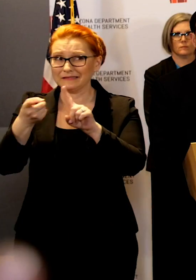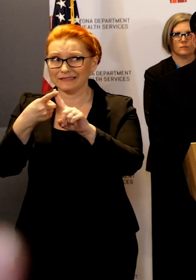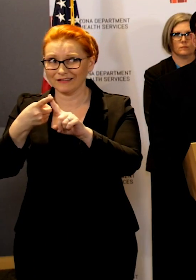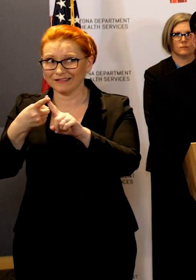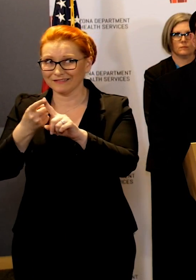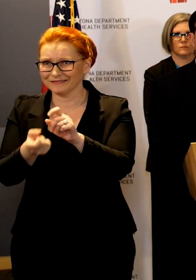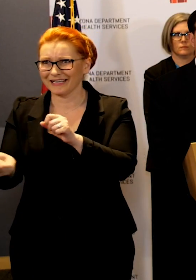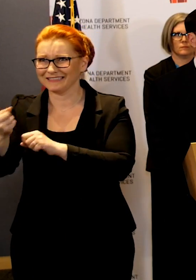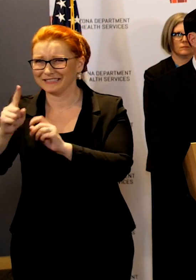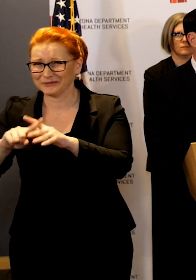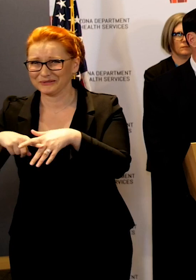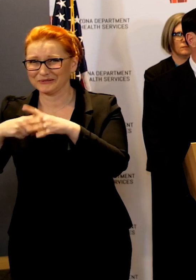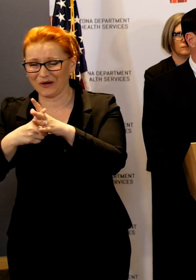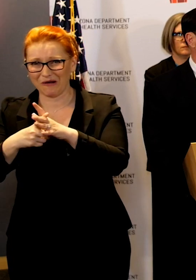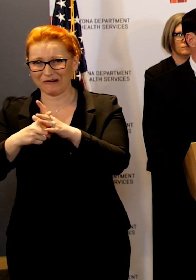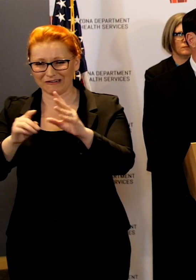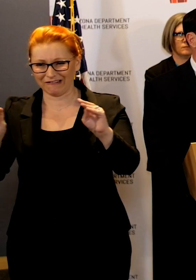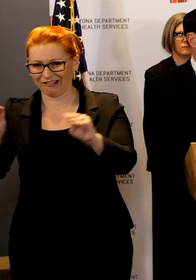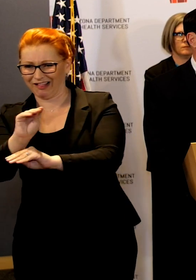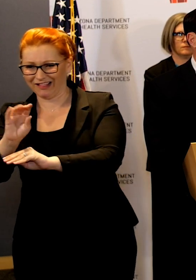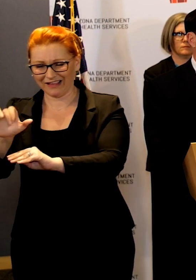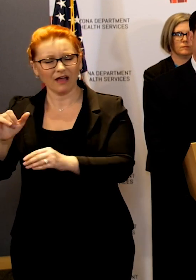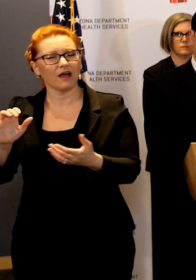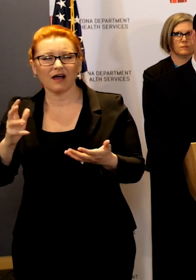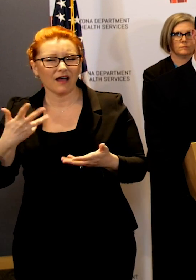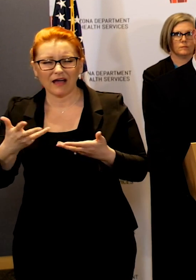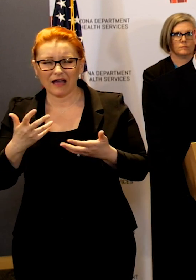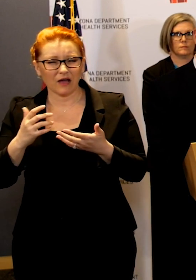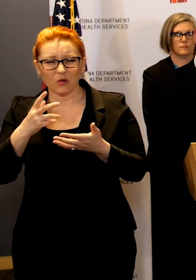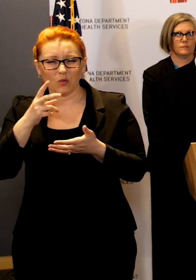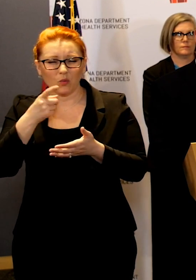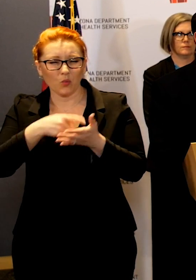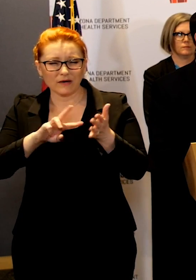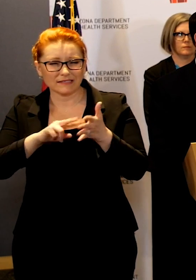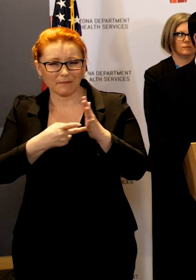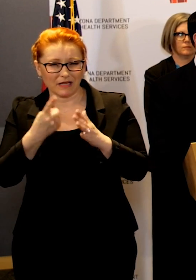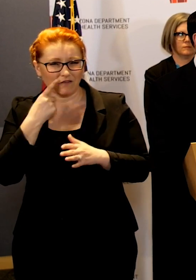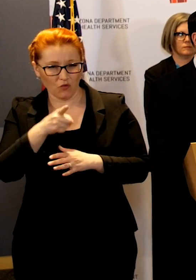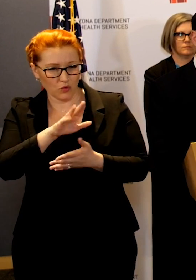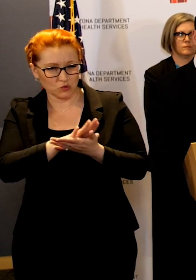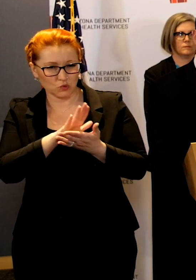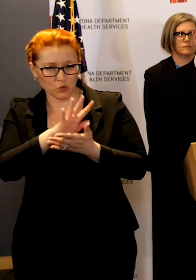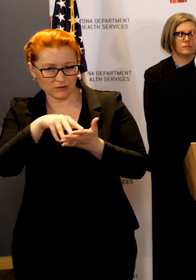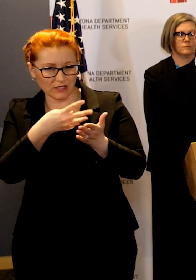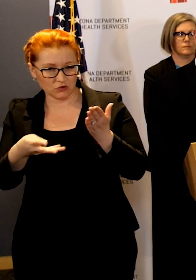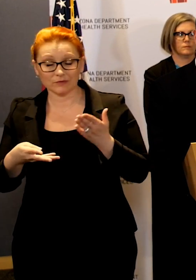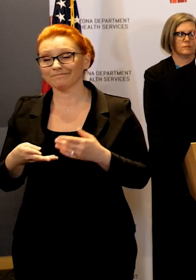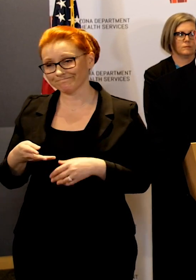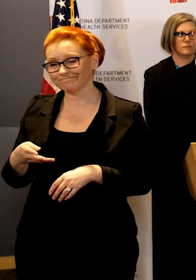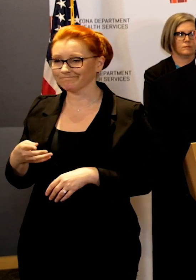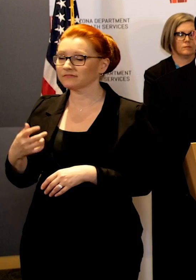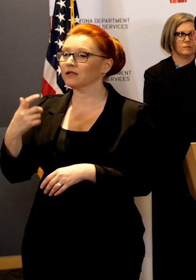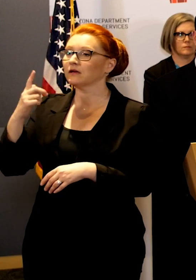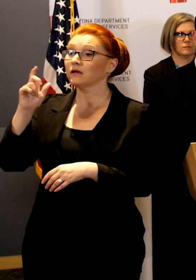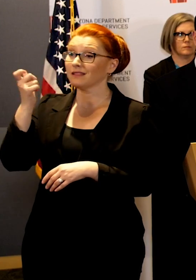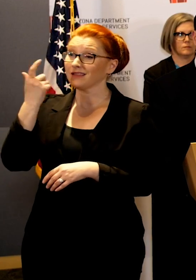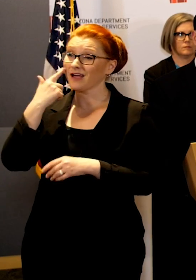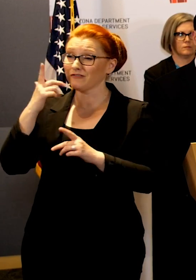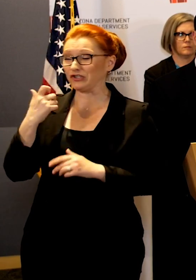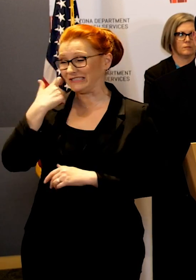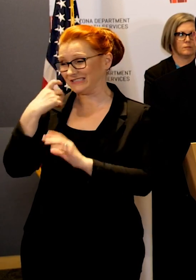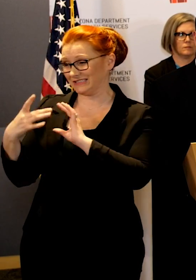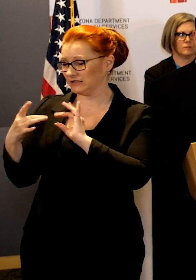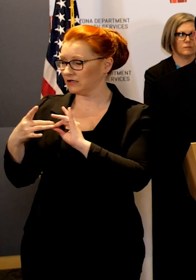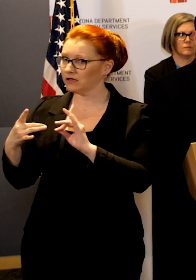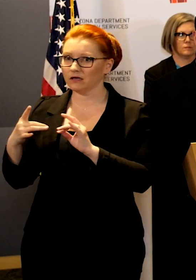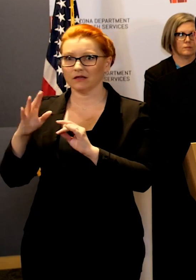of the next school year? And what does that mean for you? Well, as the governor mentioned, the situation is constantly evolving, minute